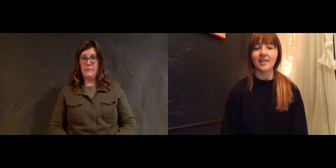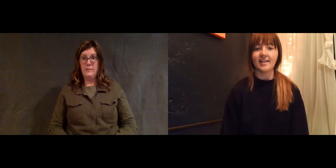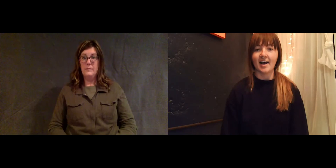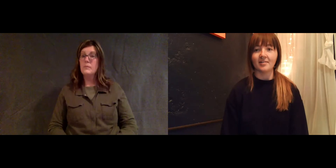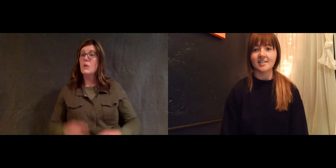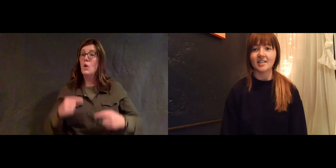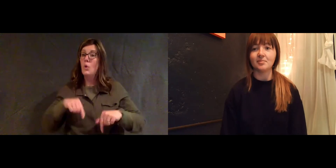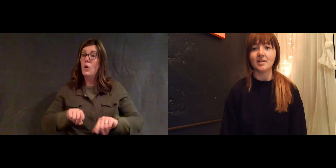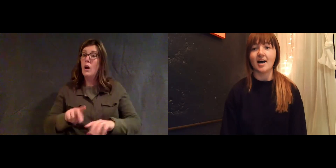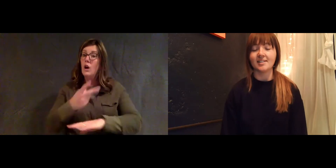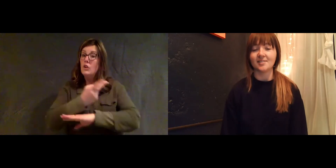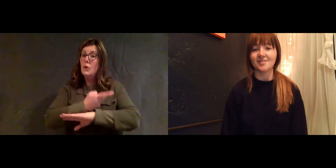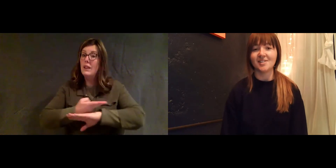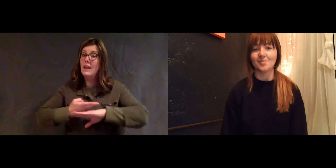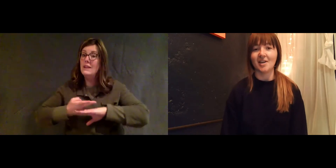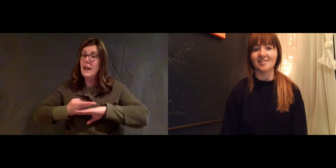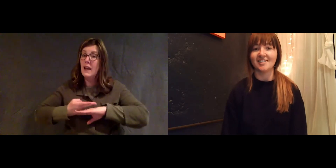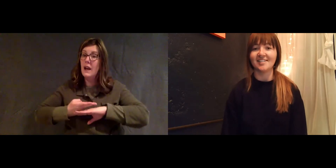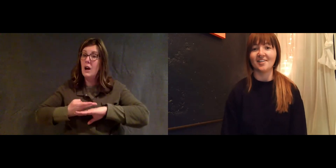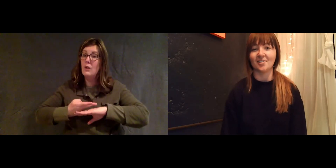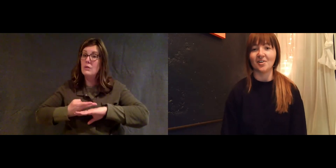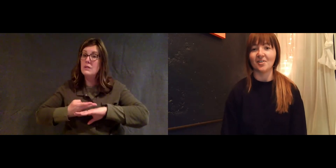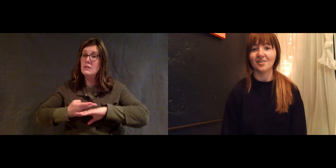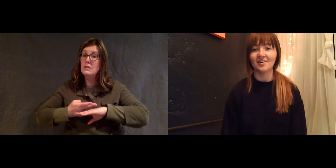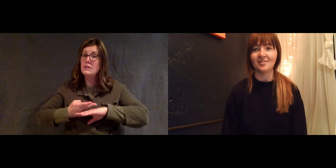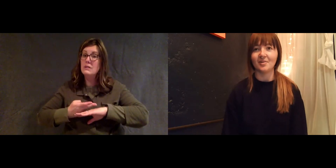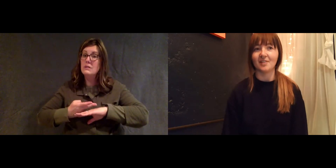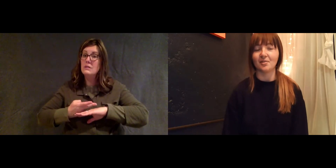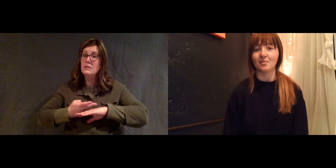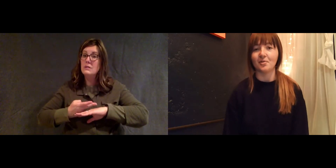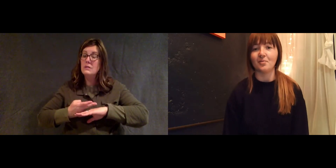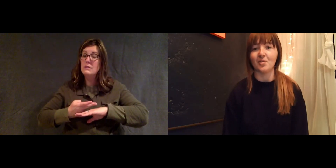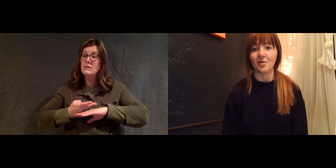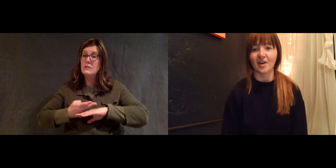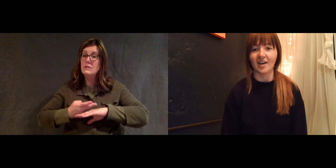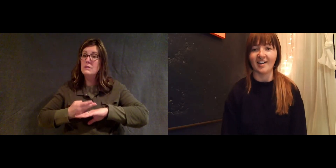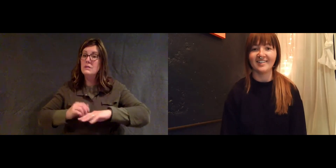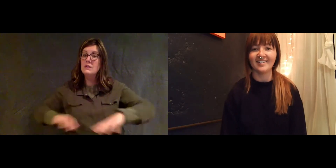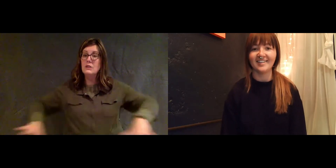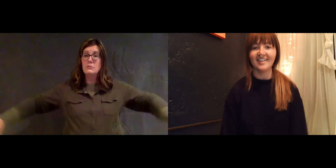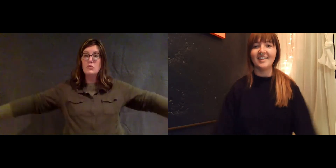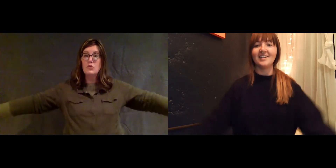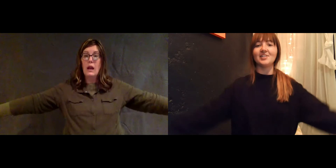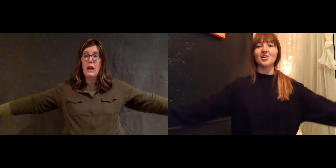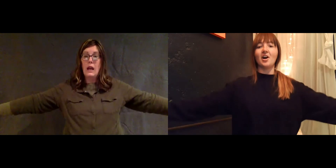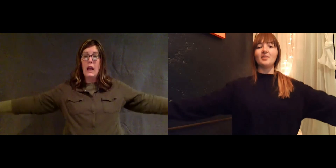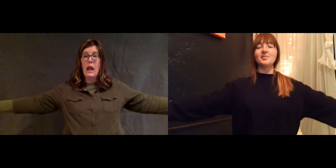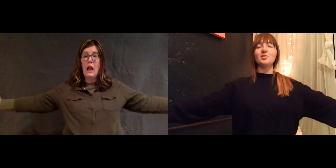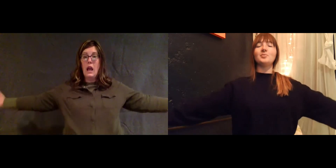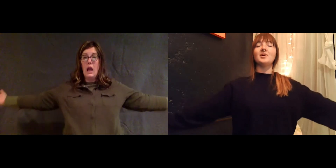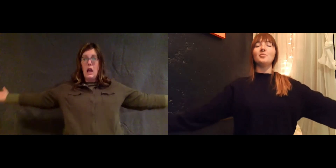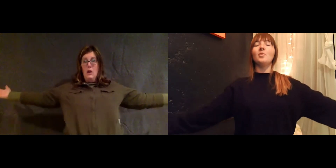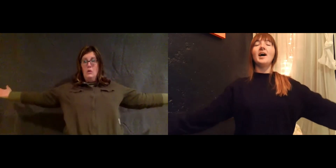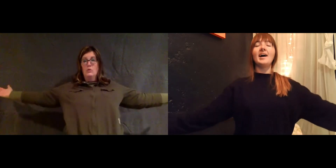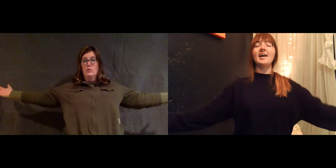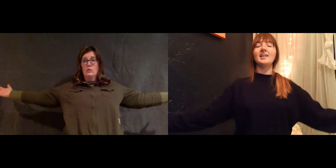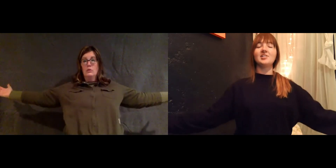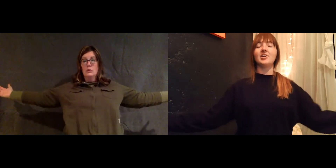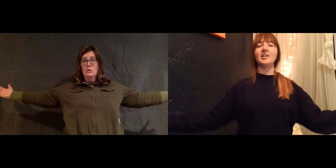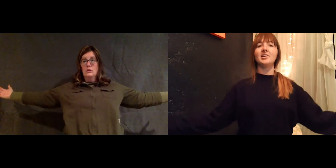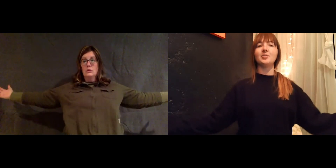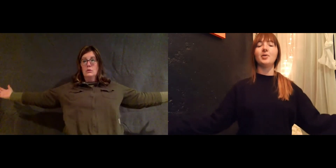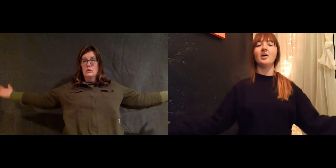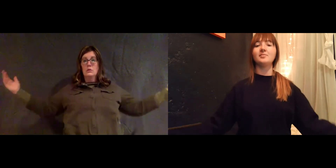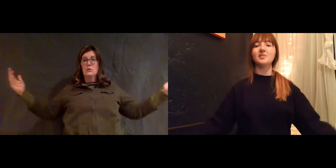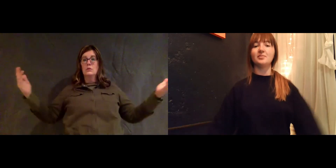While you lay down, take up lots of space in your whatever room you are in. Let your arms open up wide,